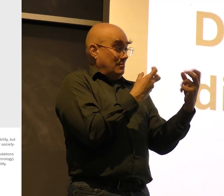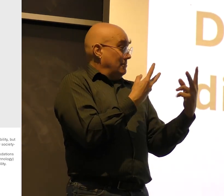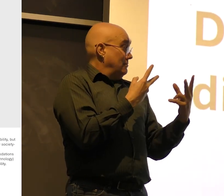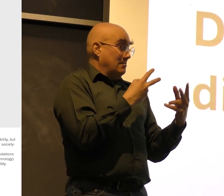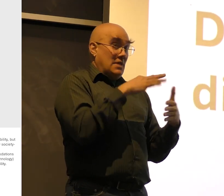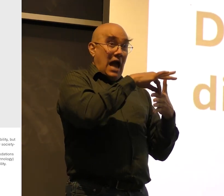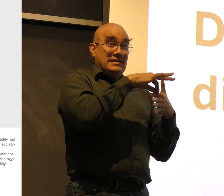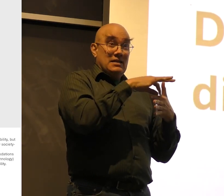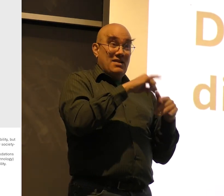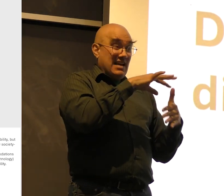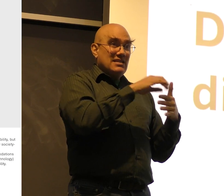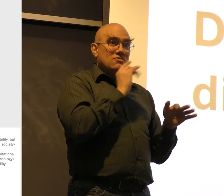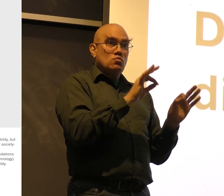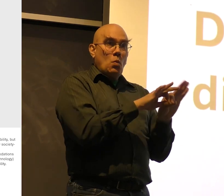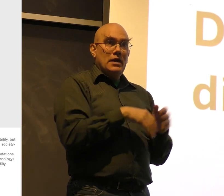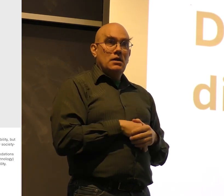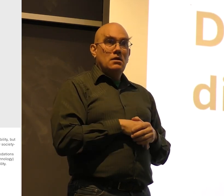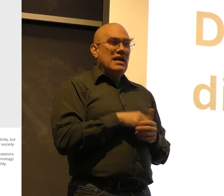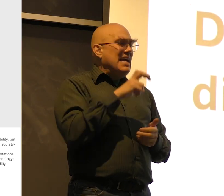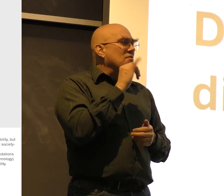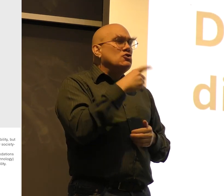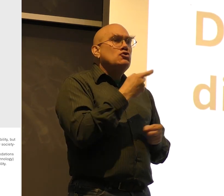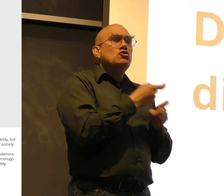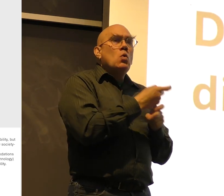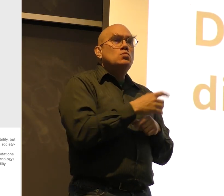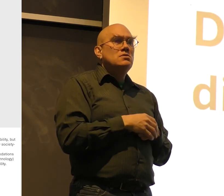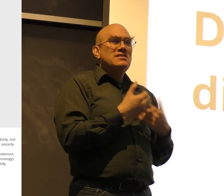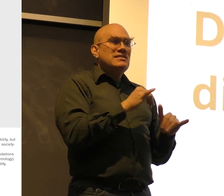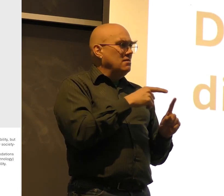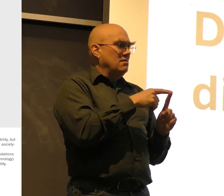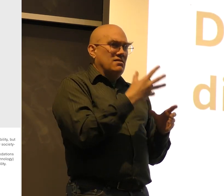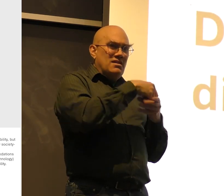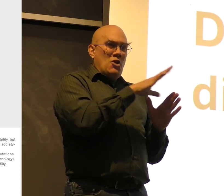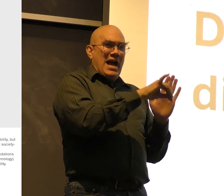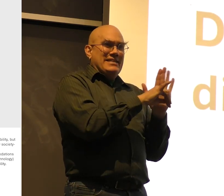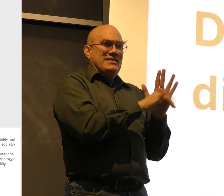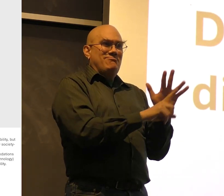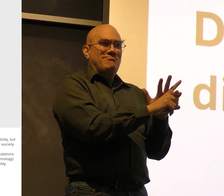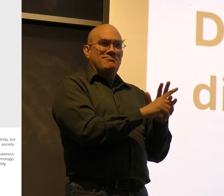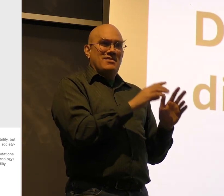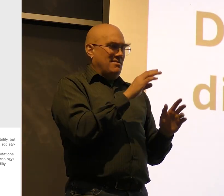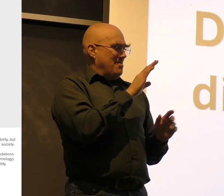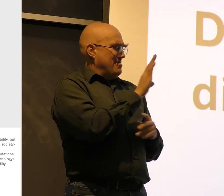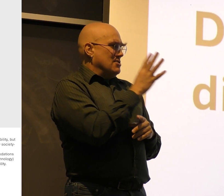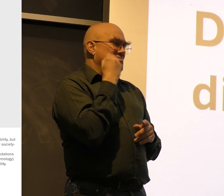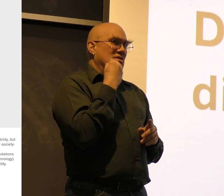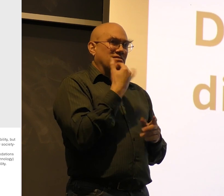nights uploading content, really important content, even just a joke, really demonstrates and shares